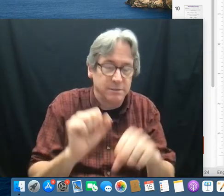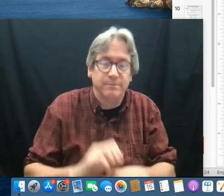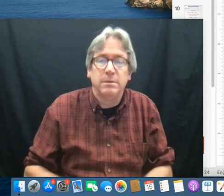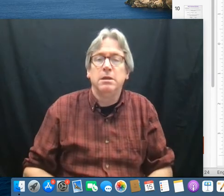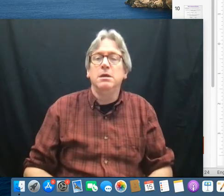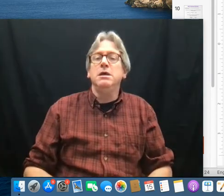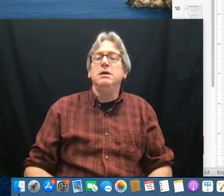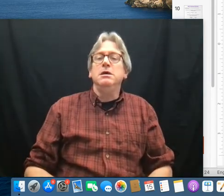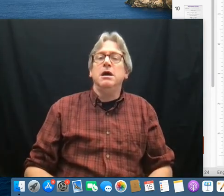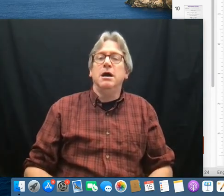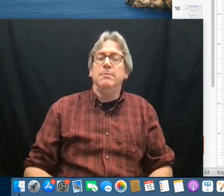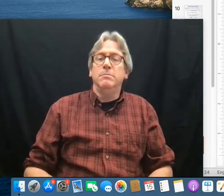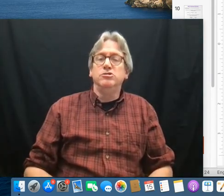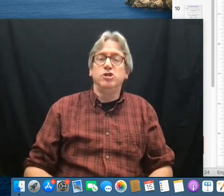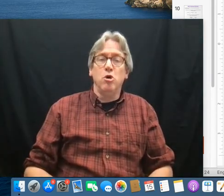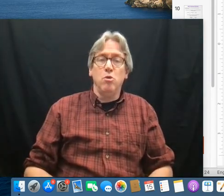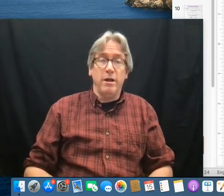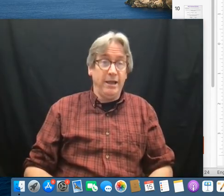right. Okay.